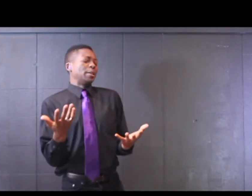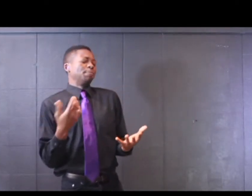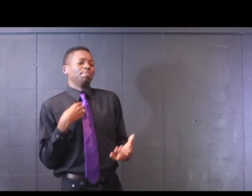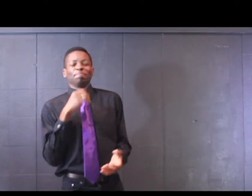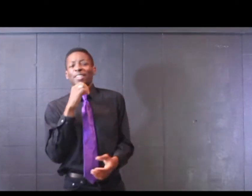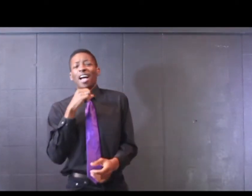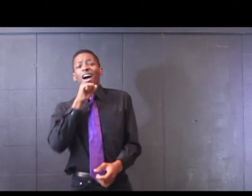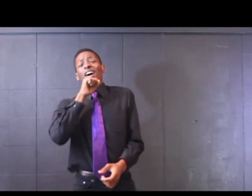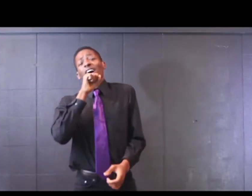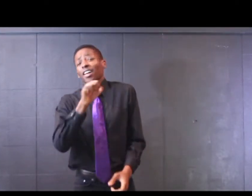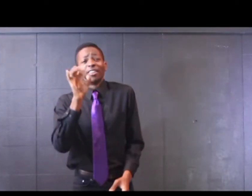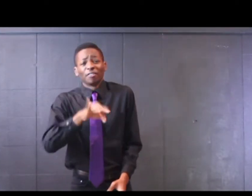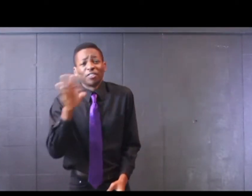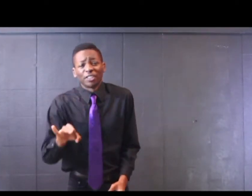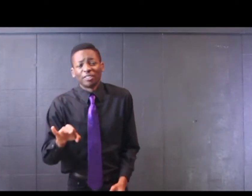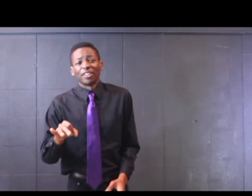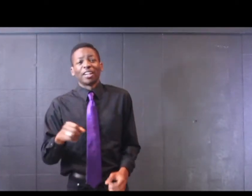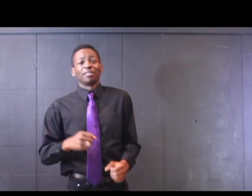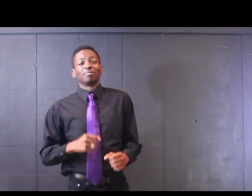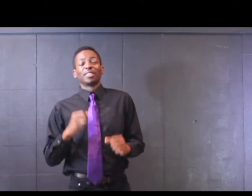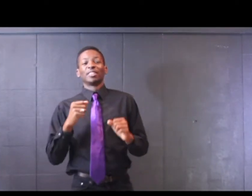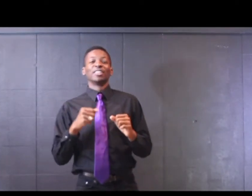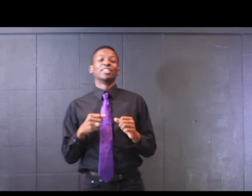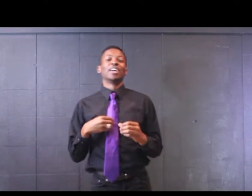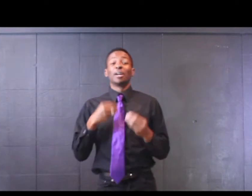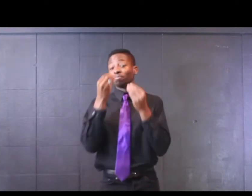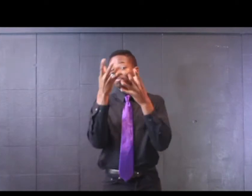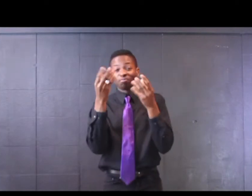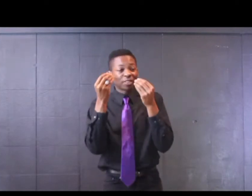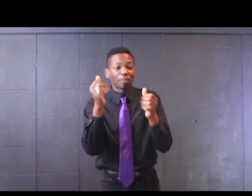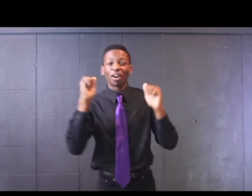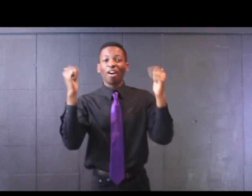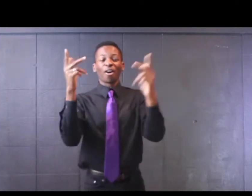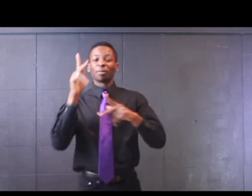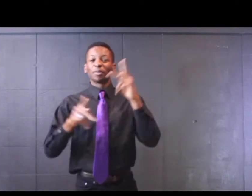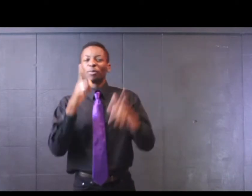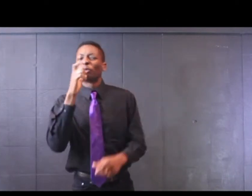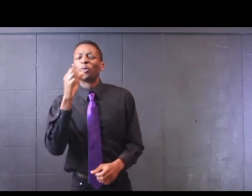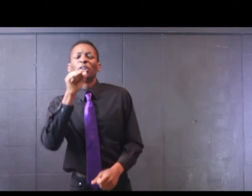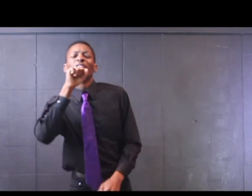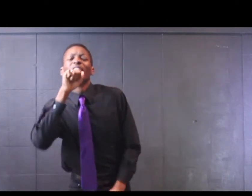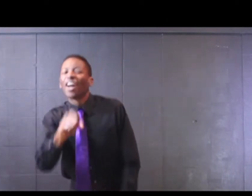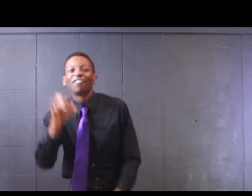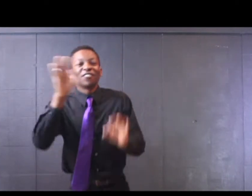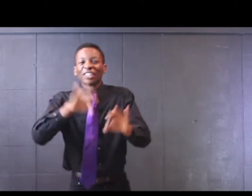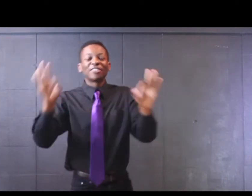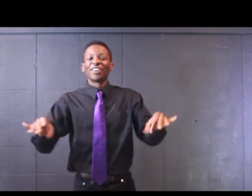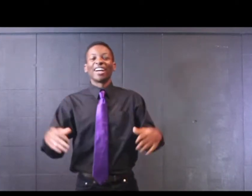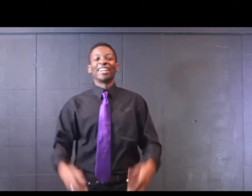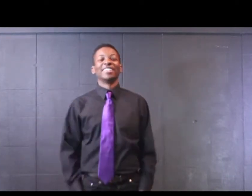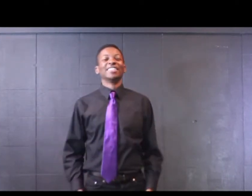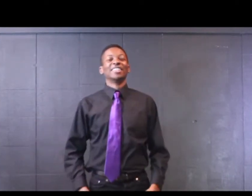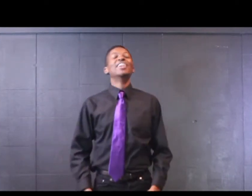I just want to say that I love French fries. And I just want to give a shout out to all the French fry